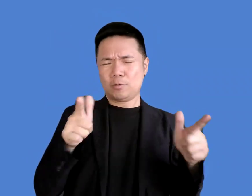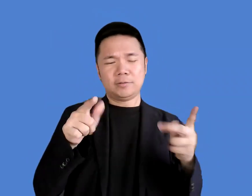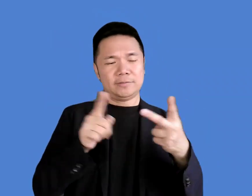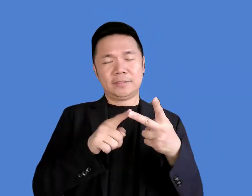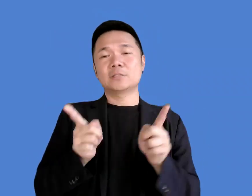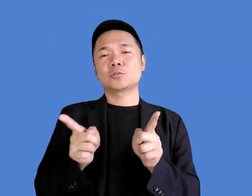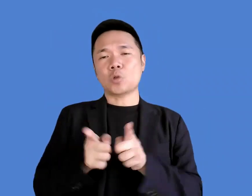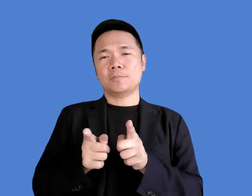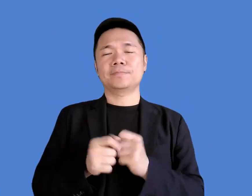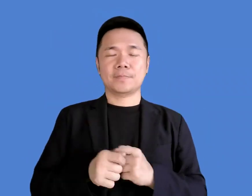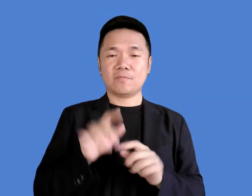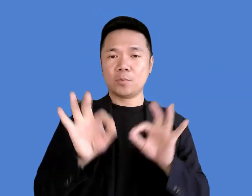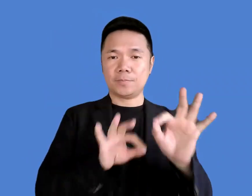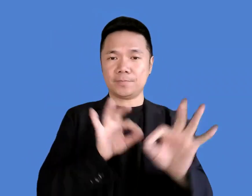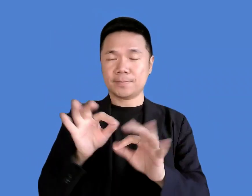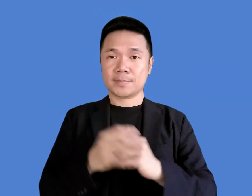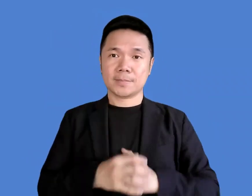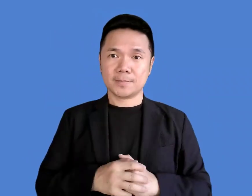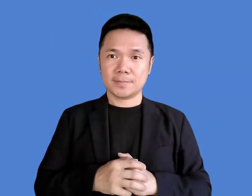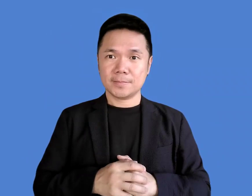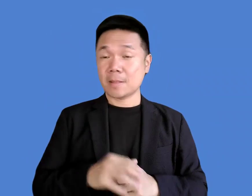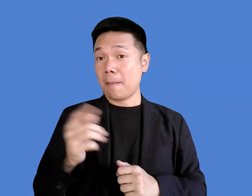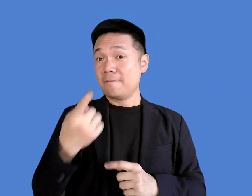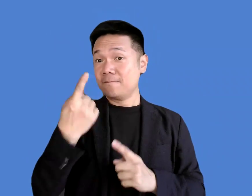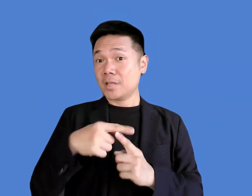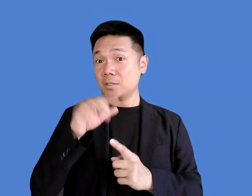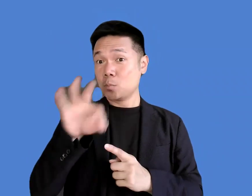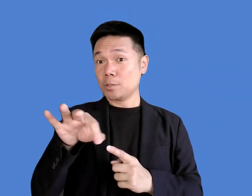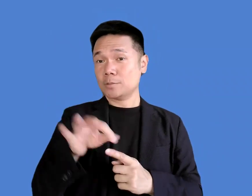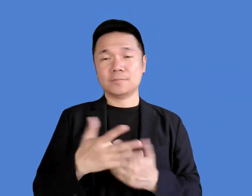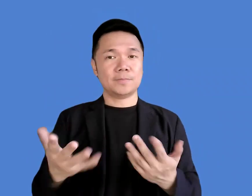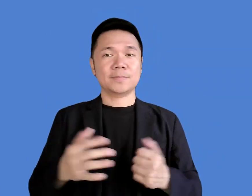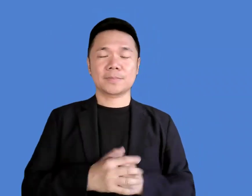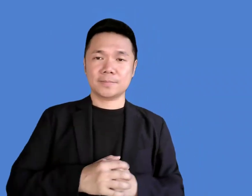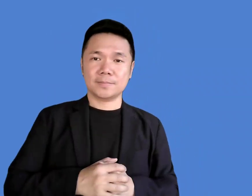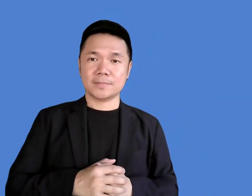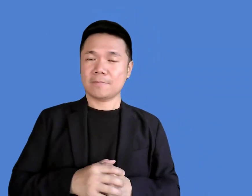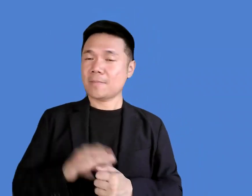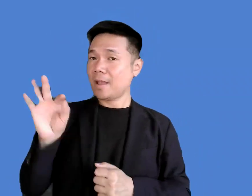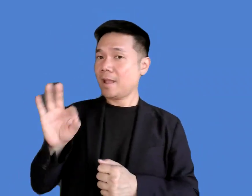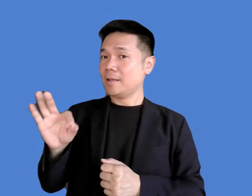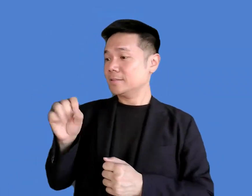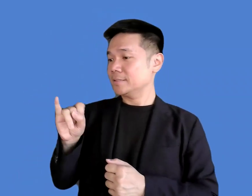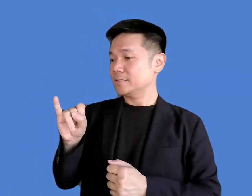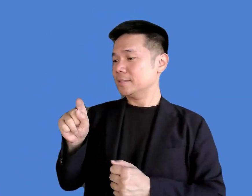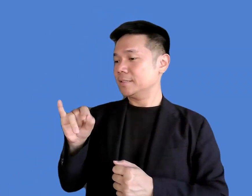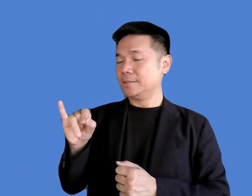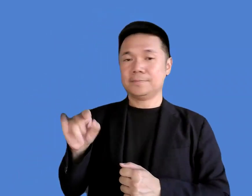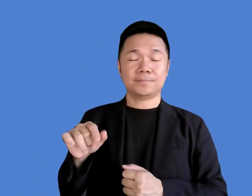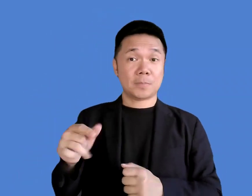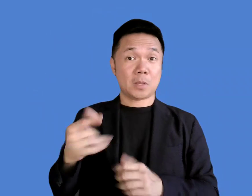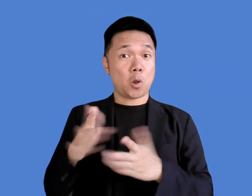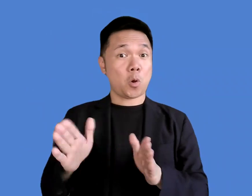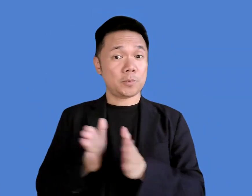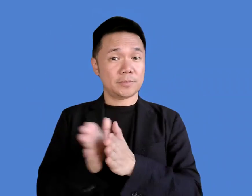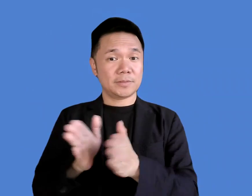part, shorter questions. So my first question is to Siti. Since Amy has introduced